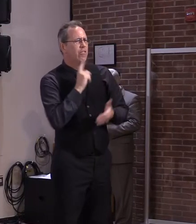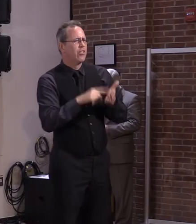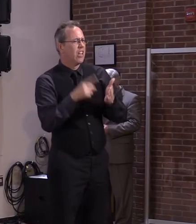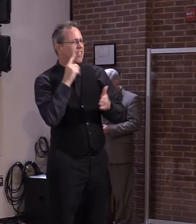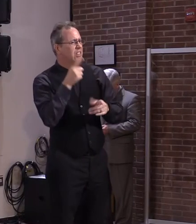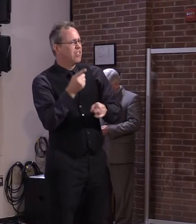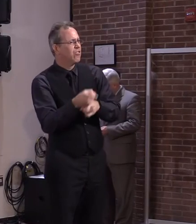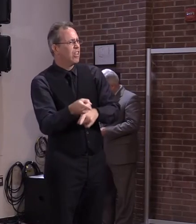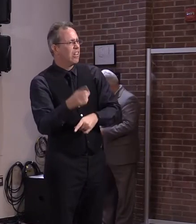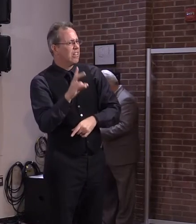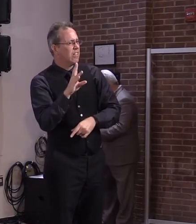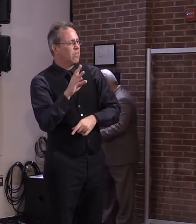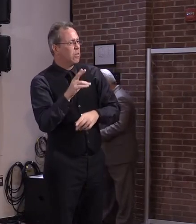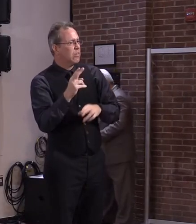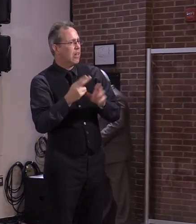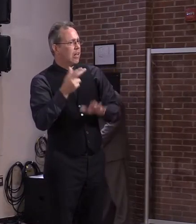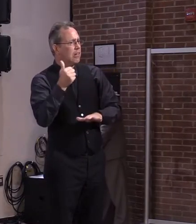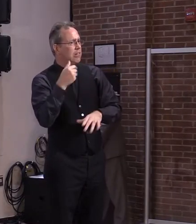Okay. Thank you all.